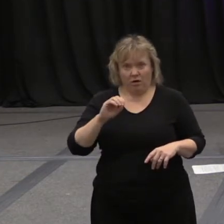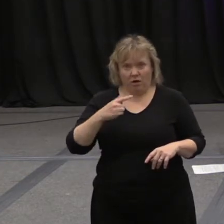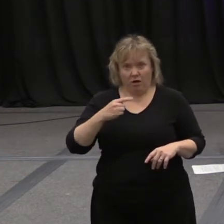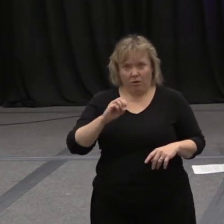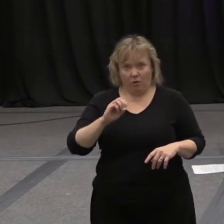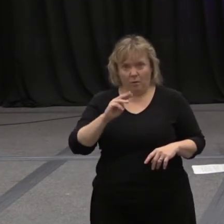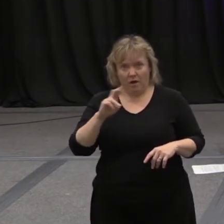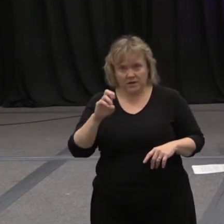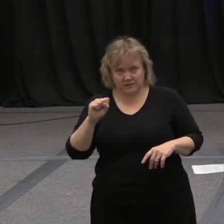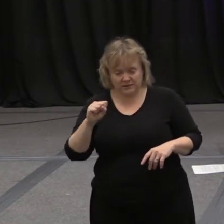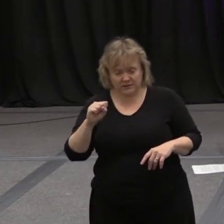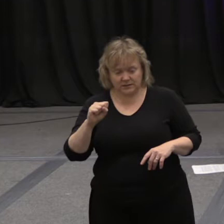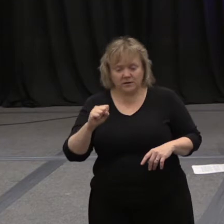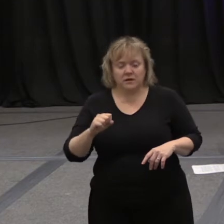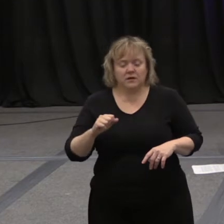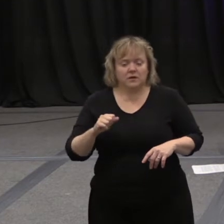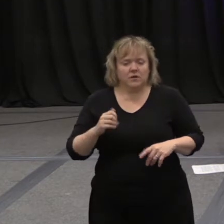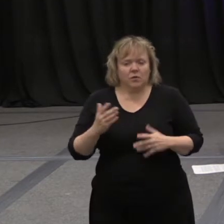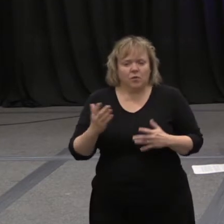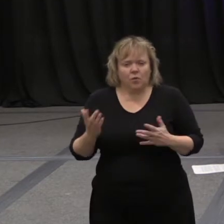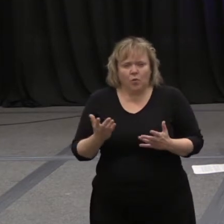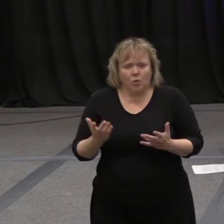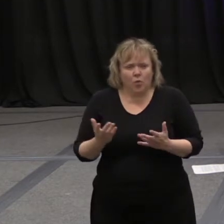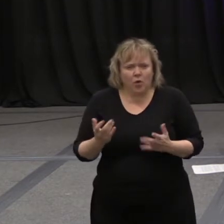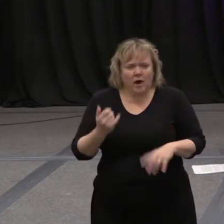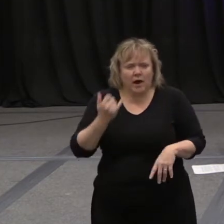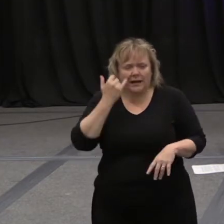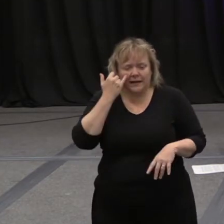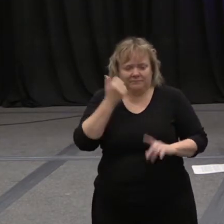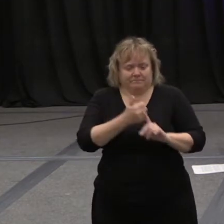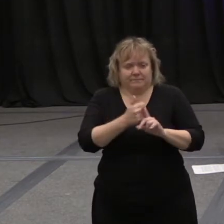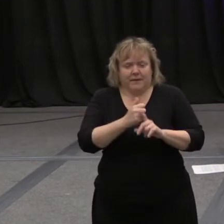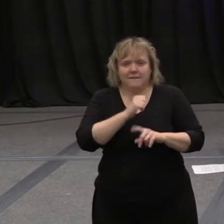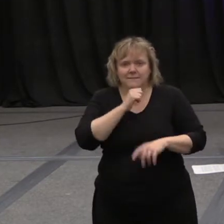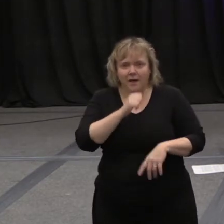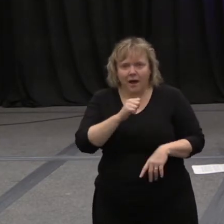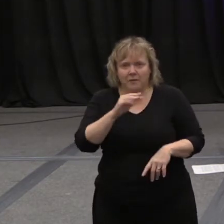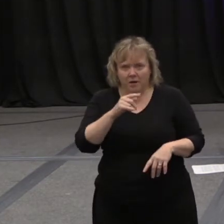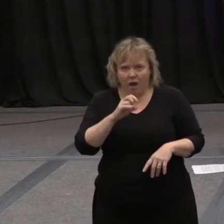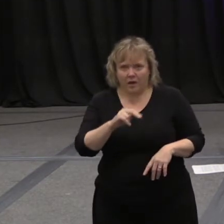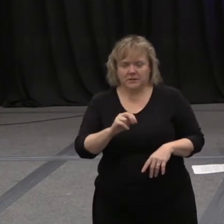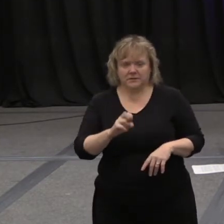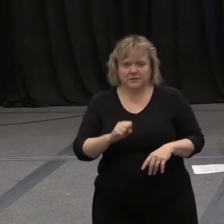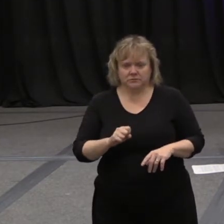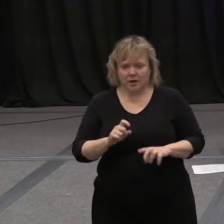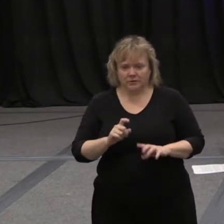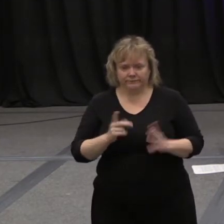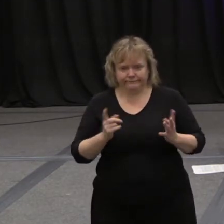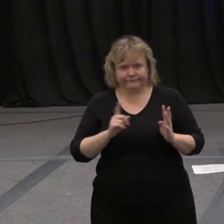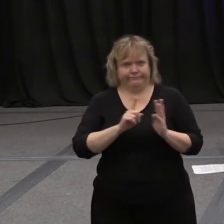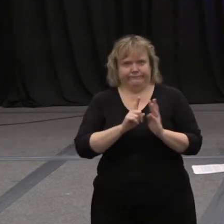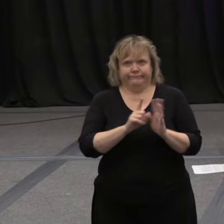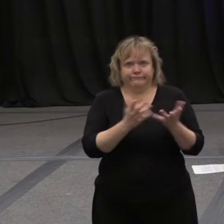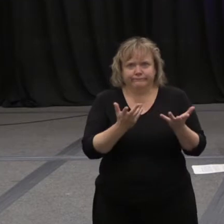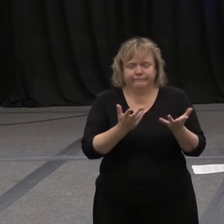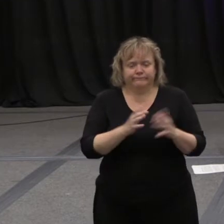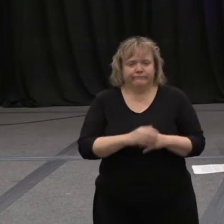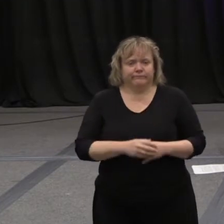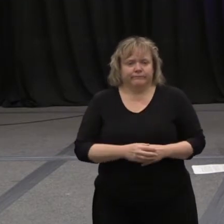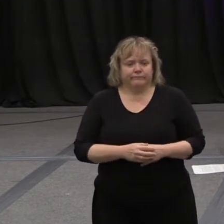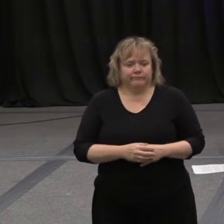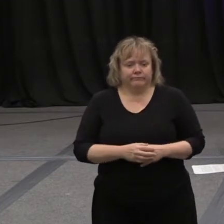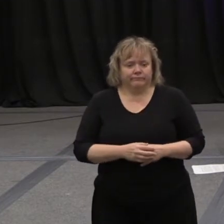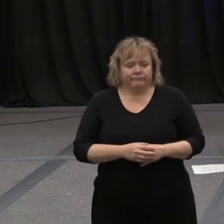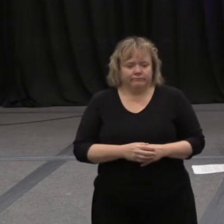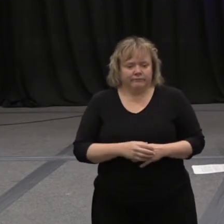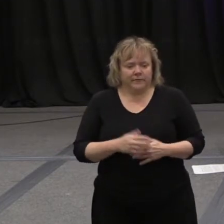you know, there's stuff that, there are things that, you know, you're non-monogamous or will you have other partners? And, you know, how